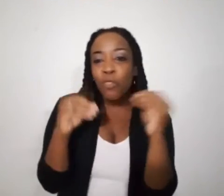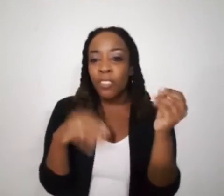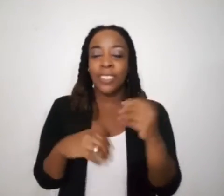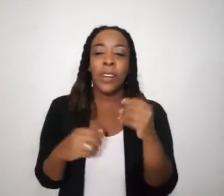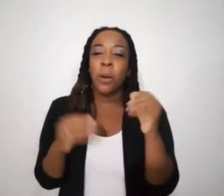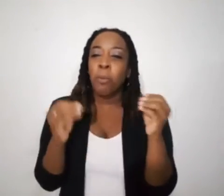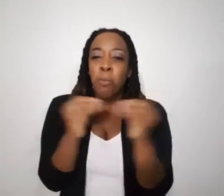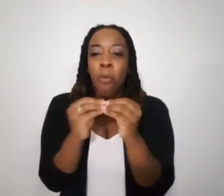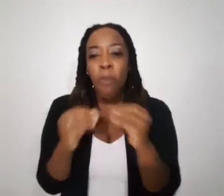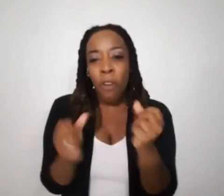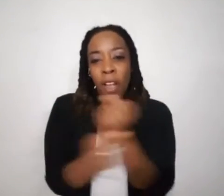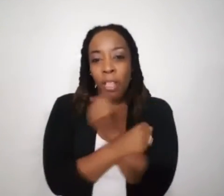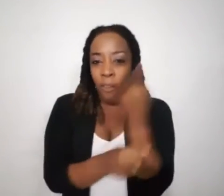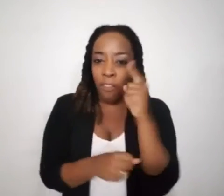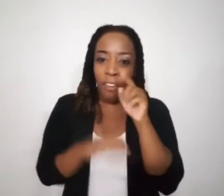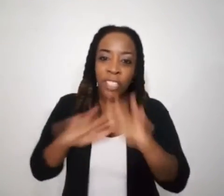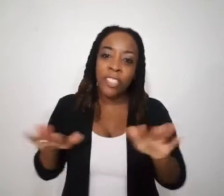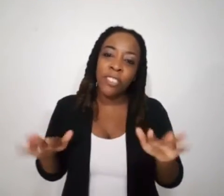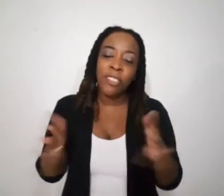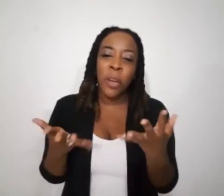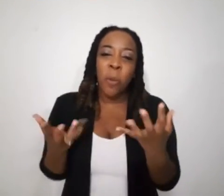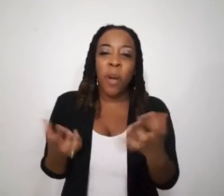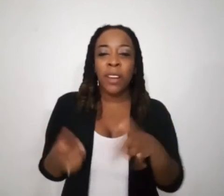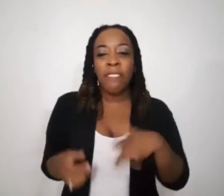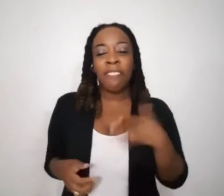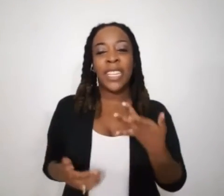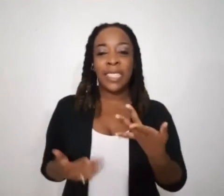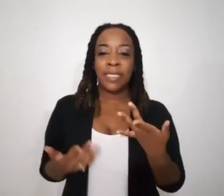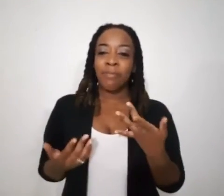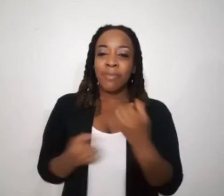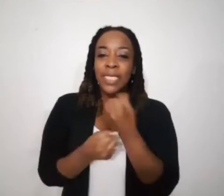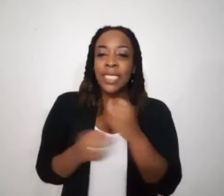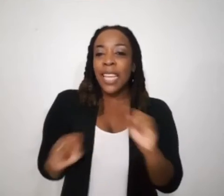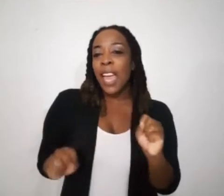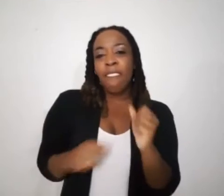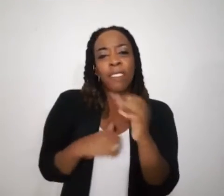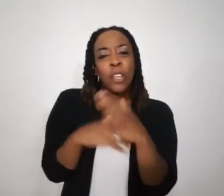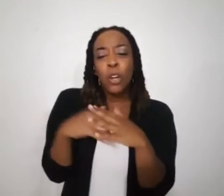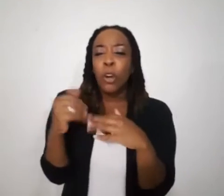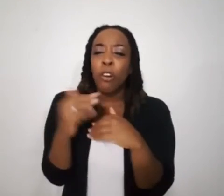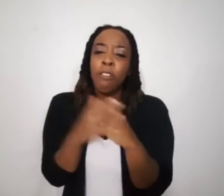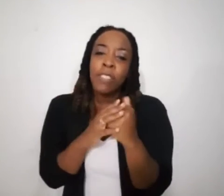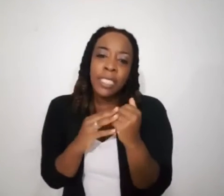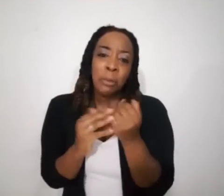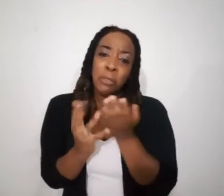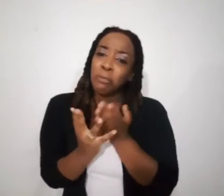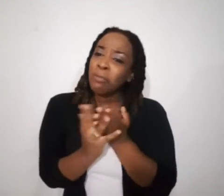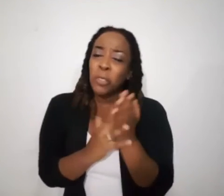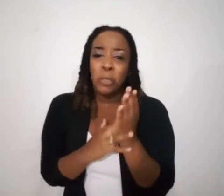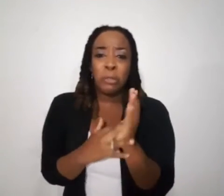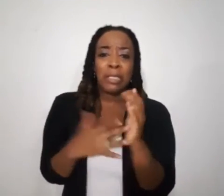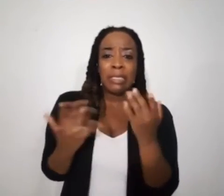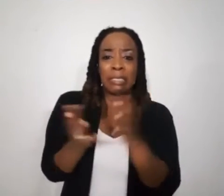we want them to feel safe, to feel comforted during this anxious